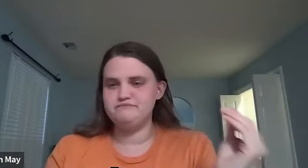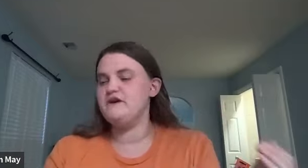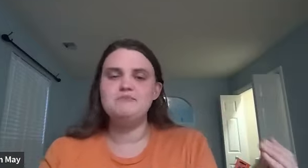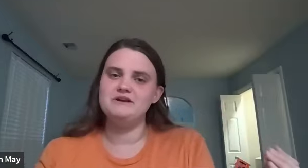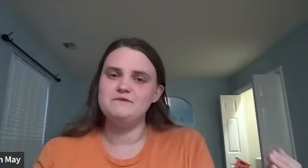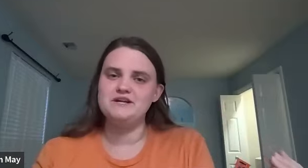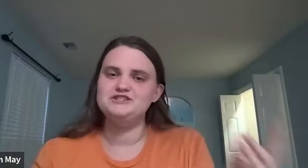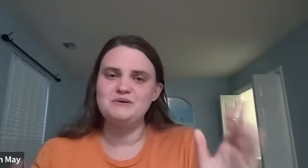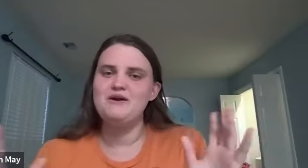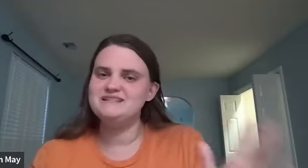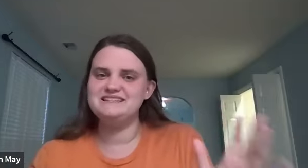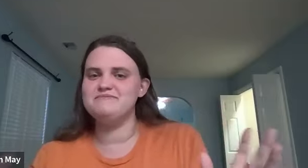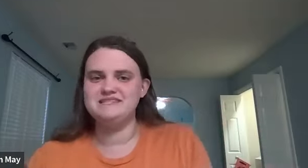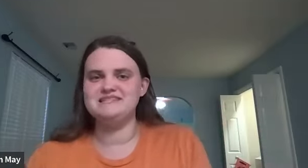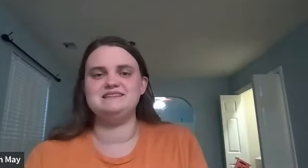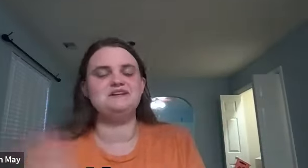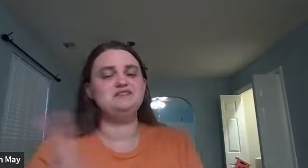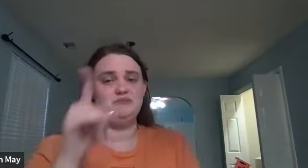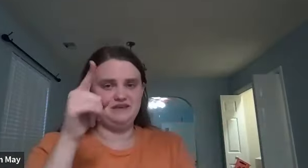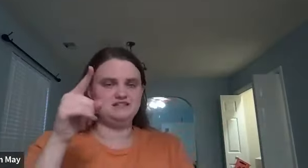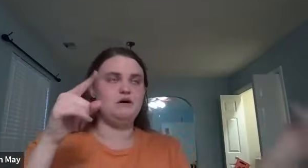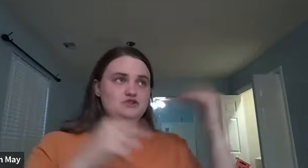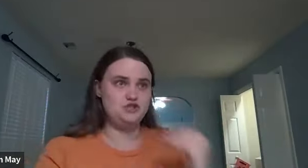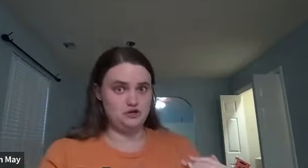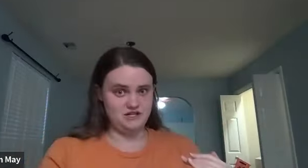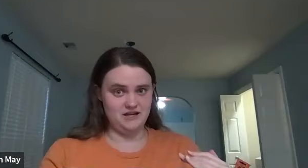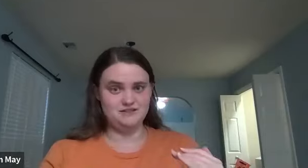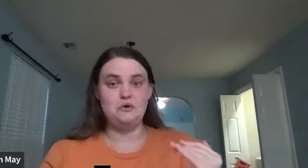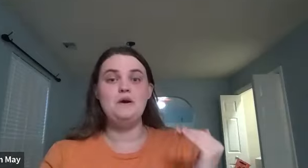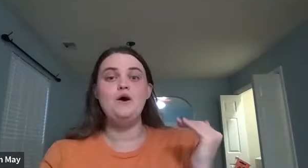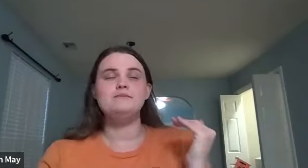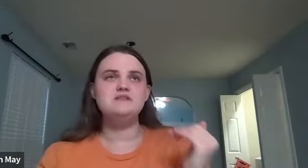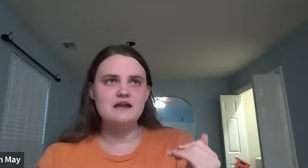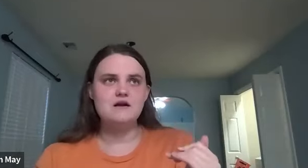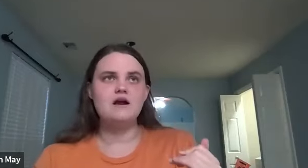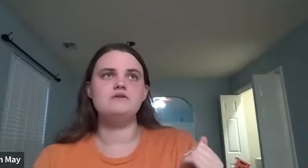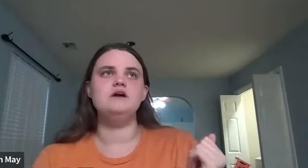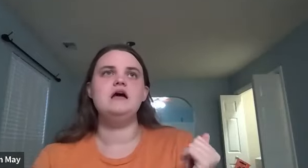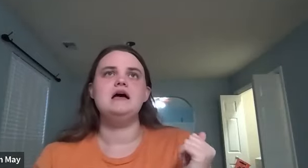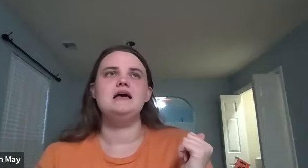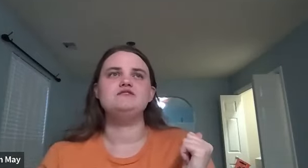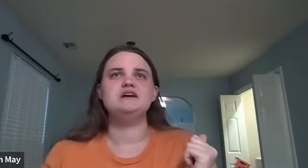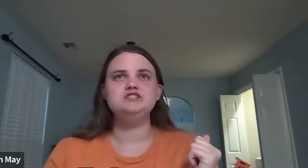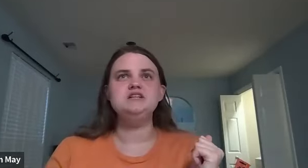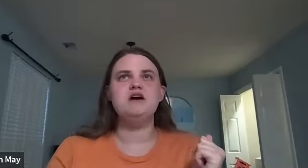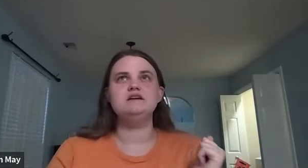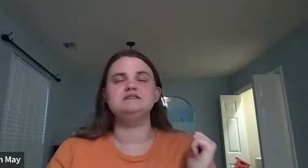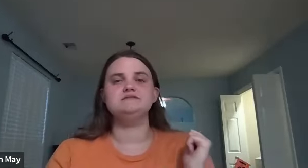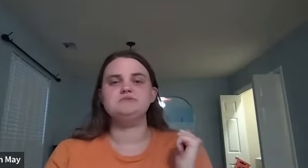very important information. So I always end up missing something. So, but yes, so I'll do church next. So playground, there's actually not a